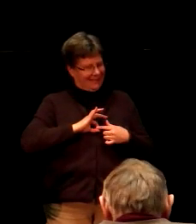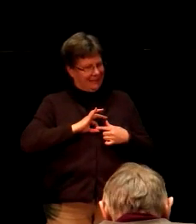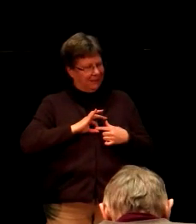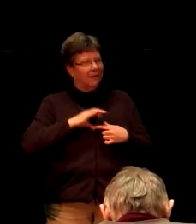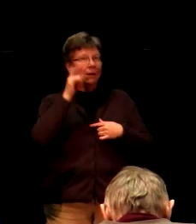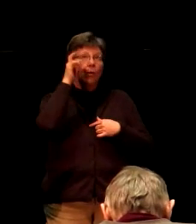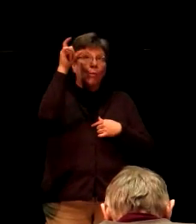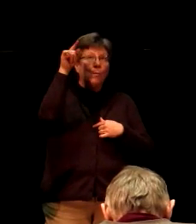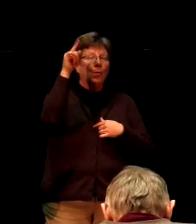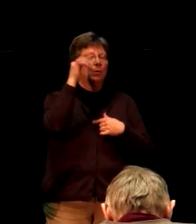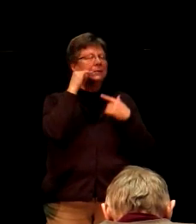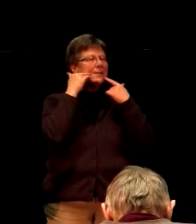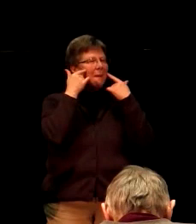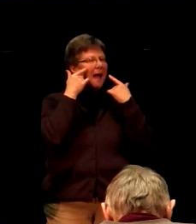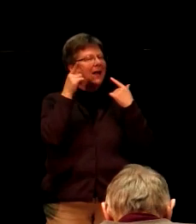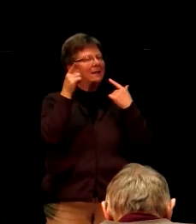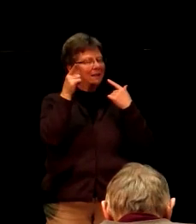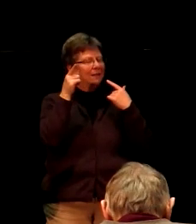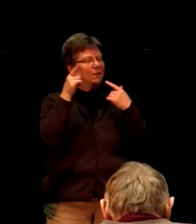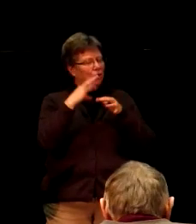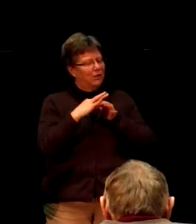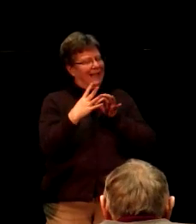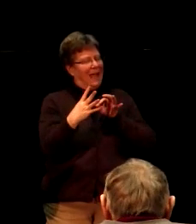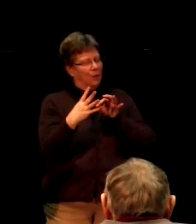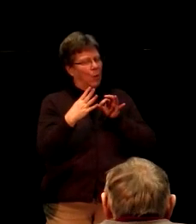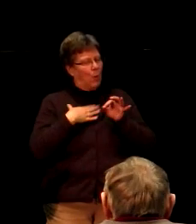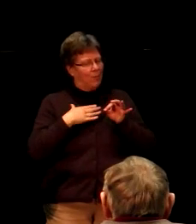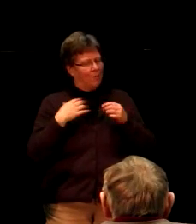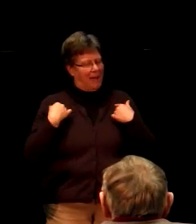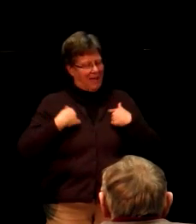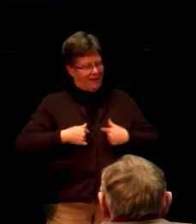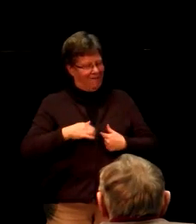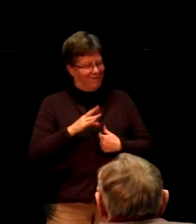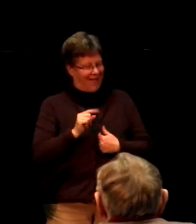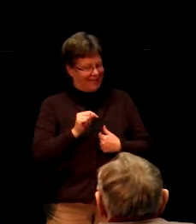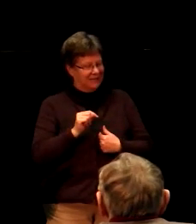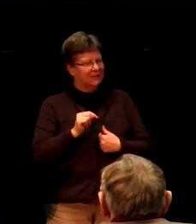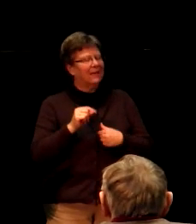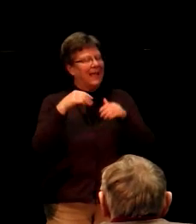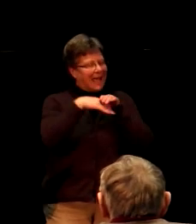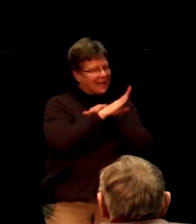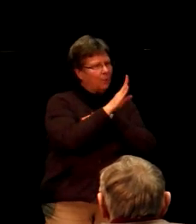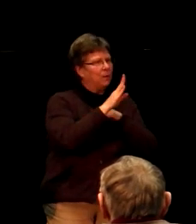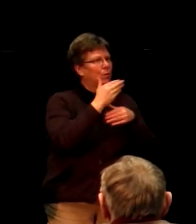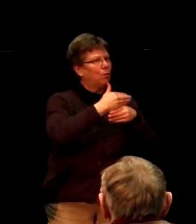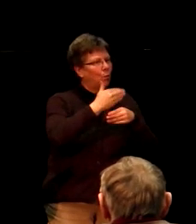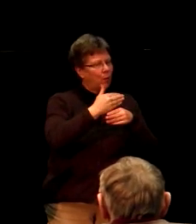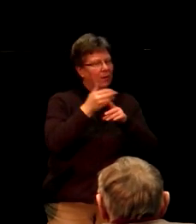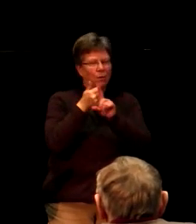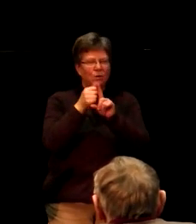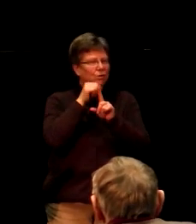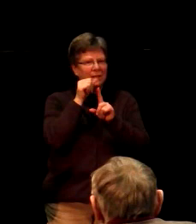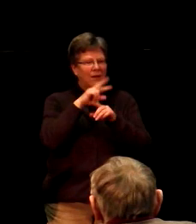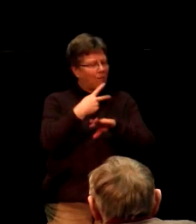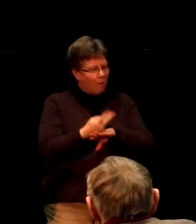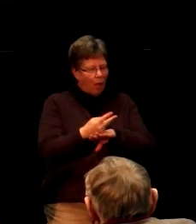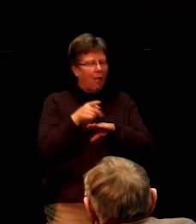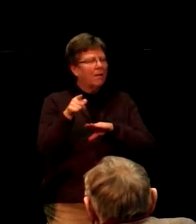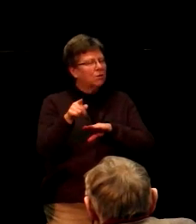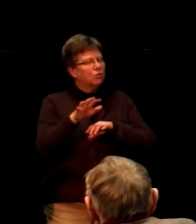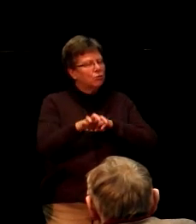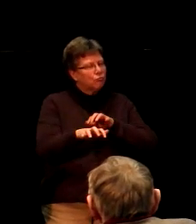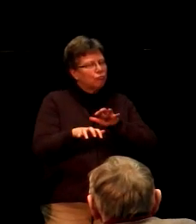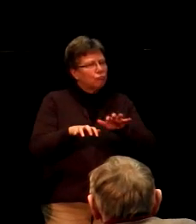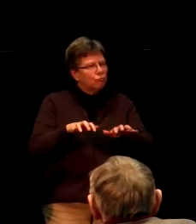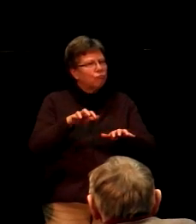moon smiled. She let go my vest and crept through the window. She did not fall. She went